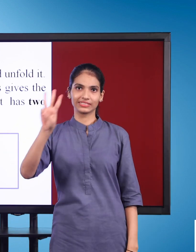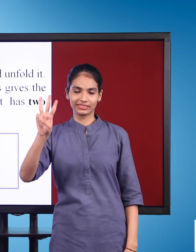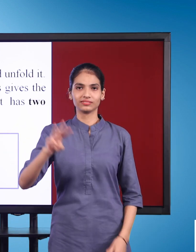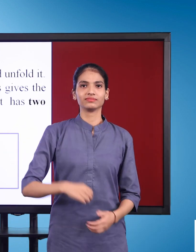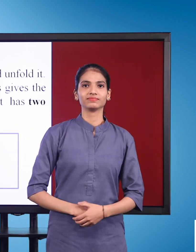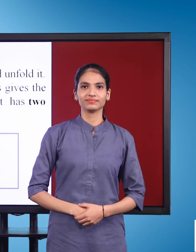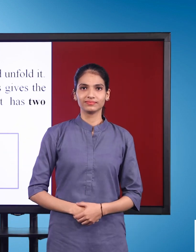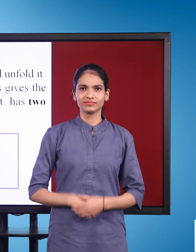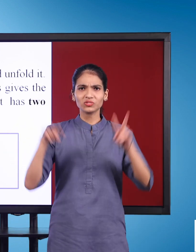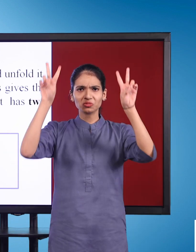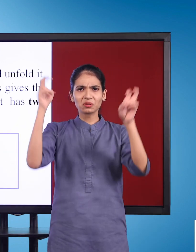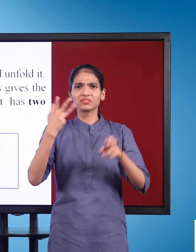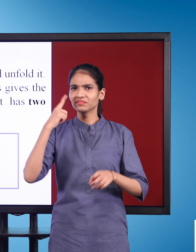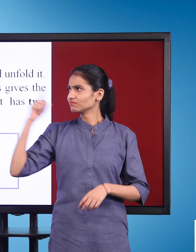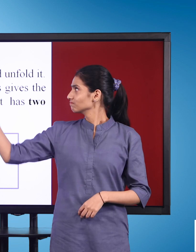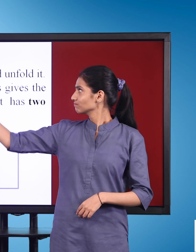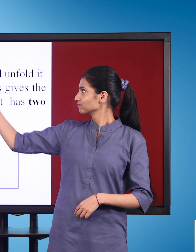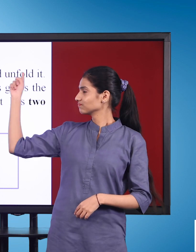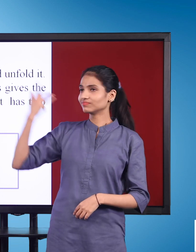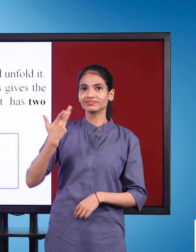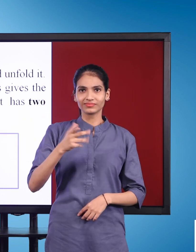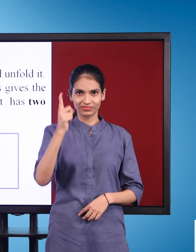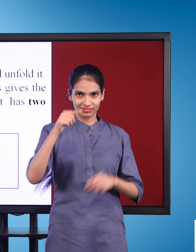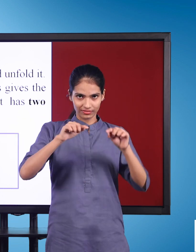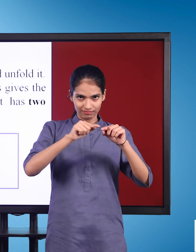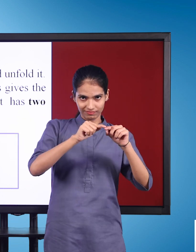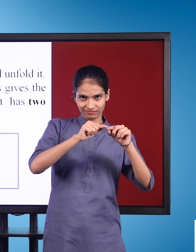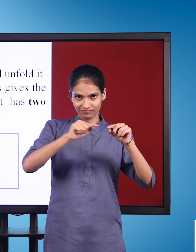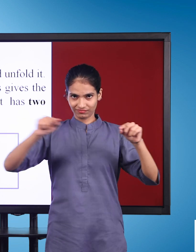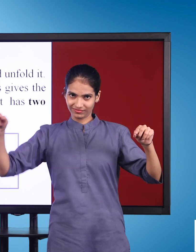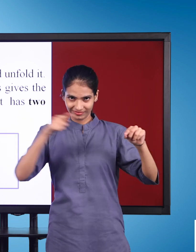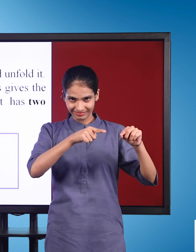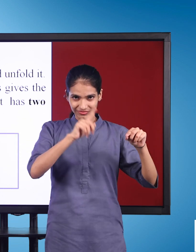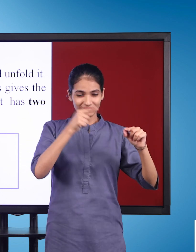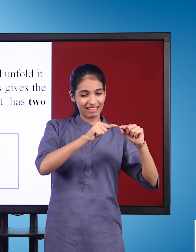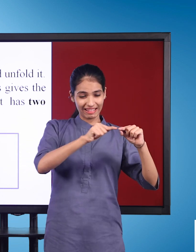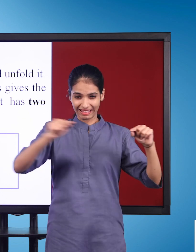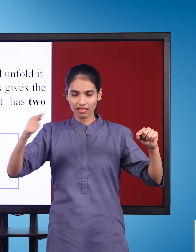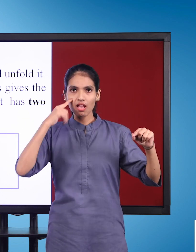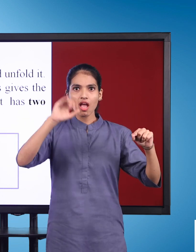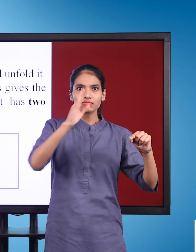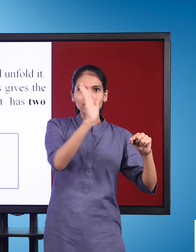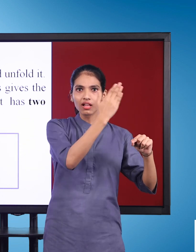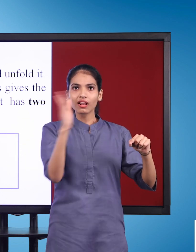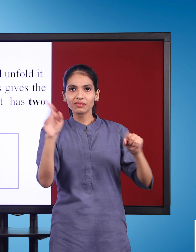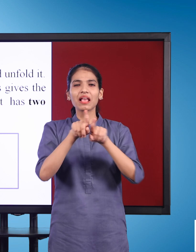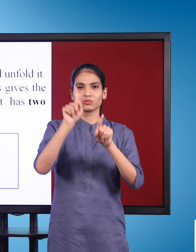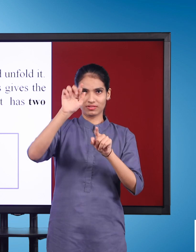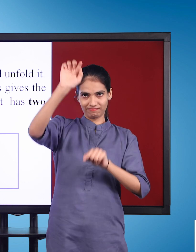(4.3) A line segment. Fold a piece of paper and unfold it. Do